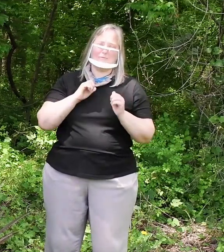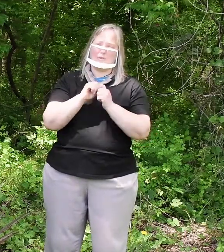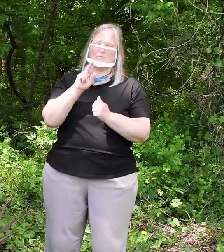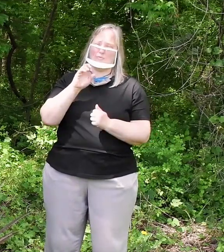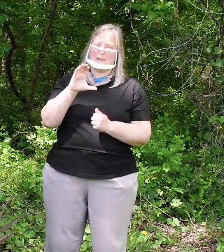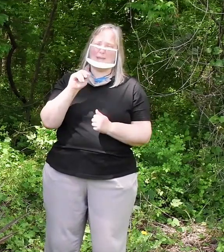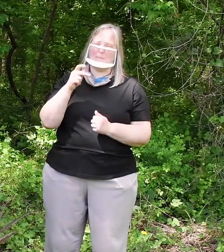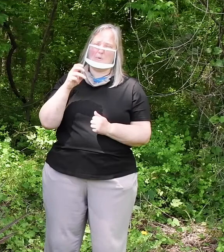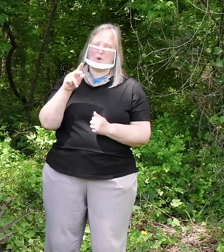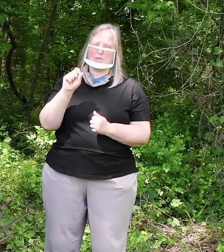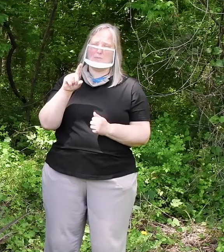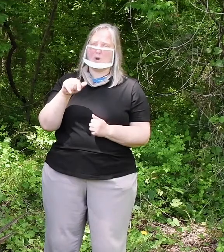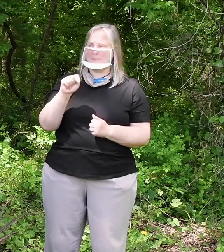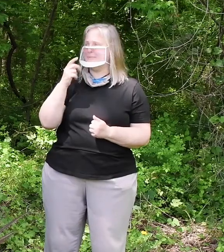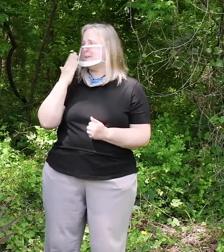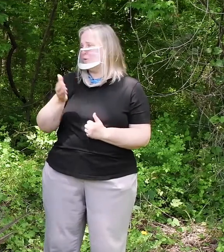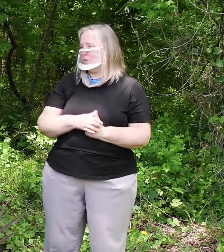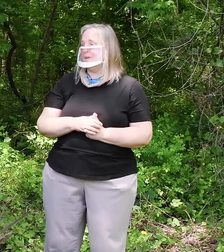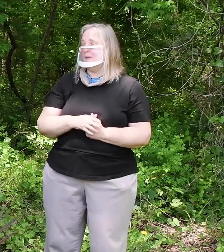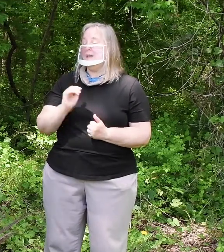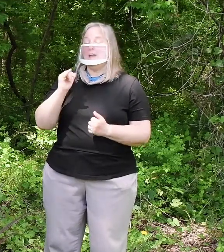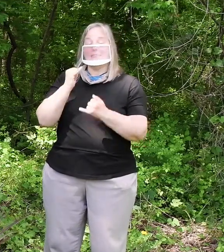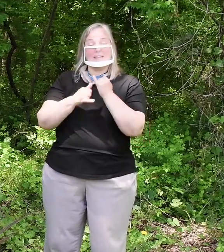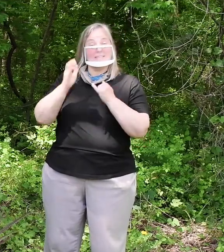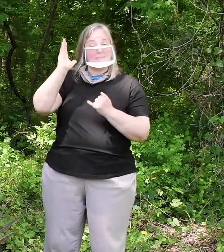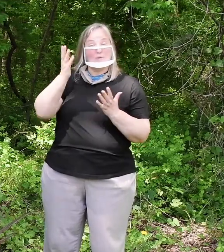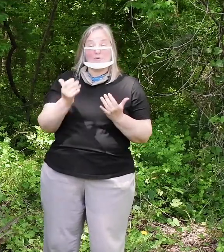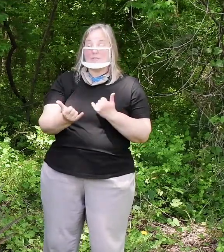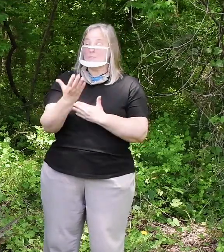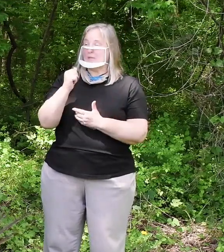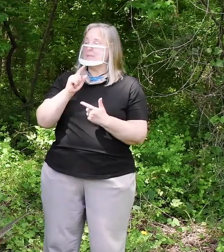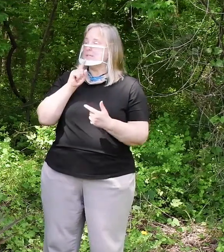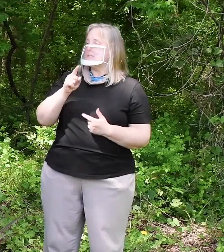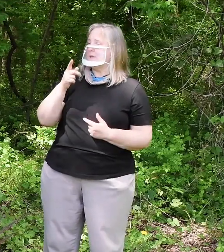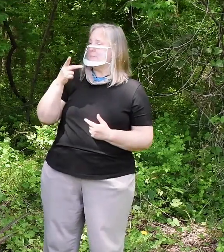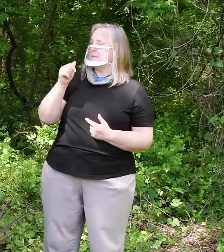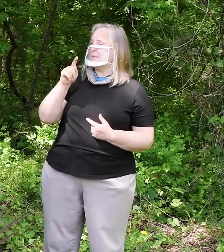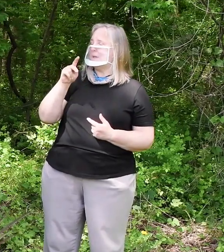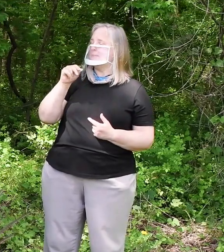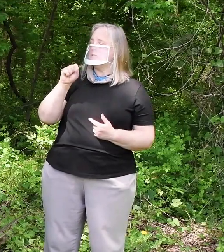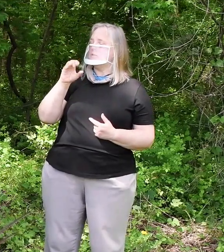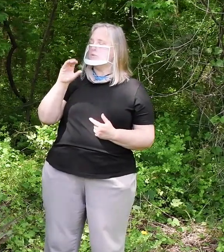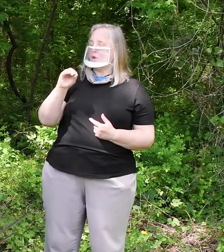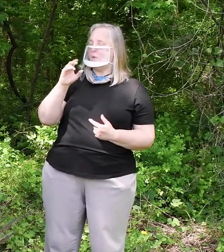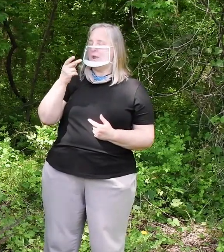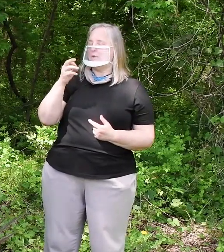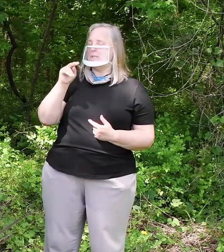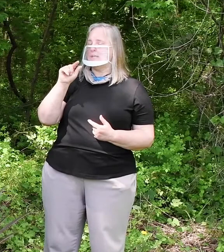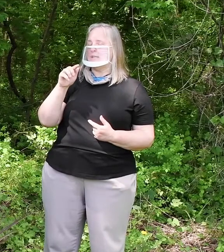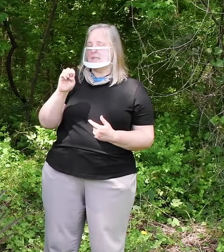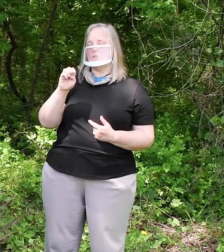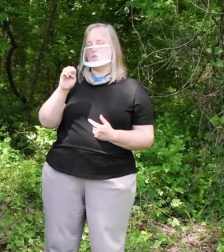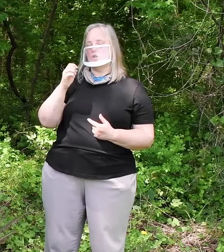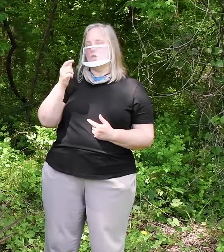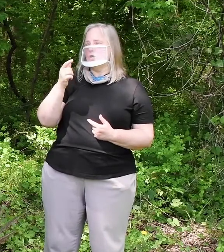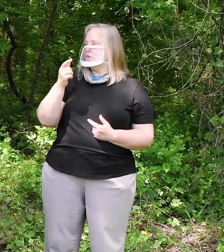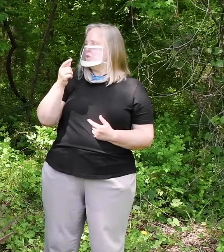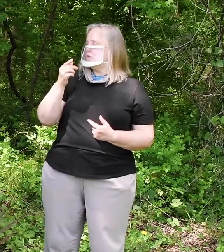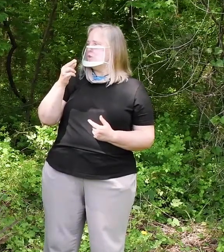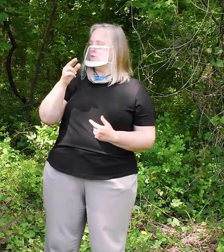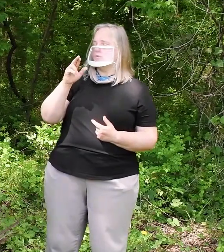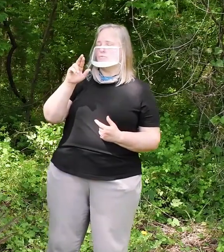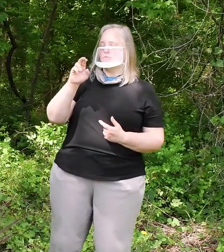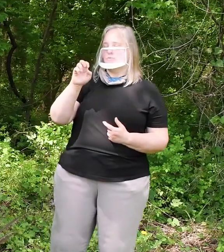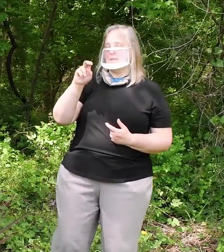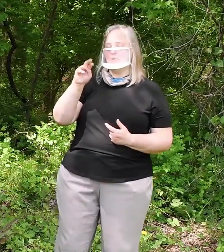Thank you. Our last speaker this morning is Patapsco Heritage Greenway Board President Steve Wack.